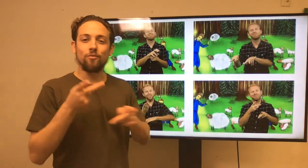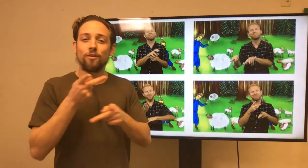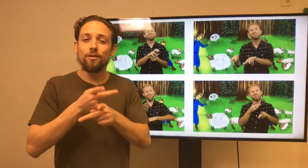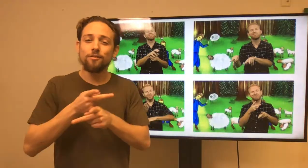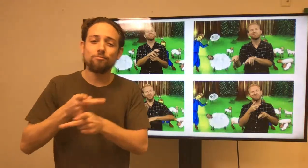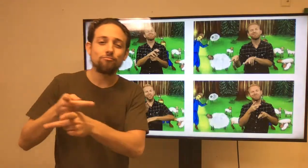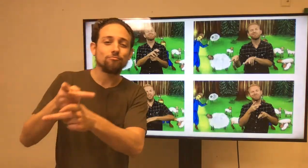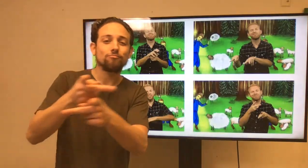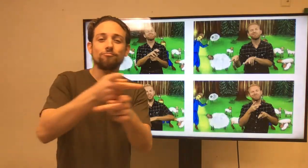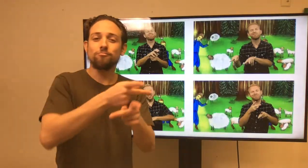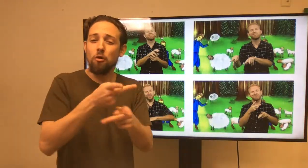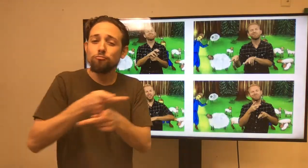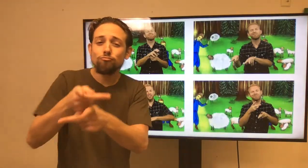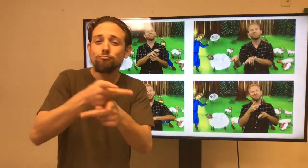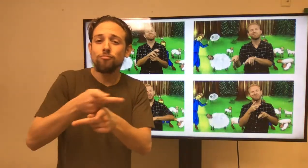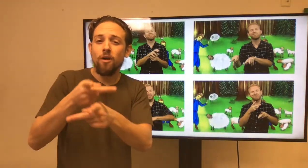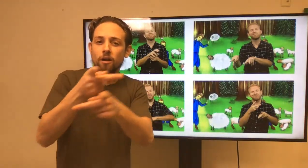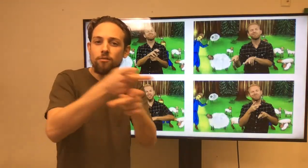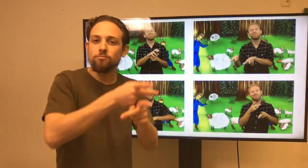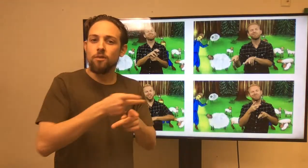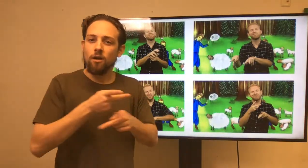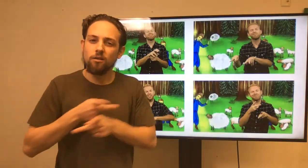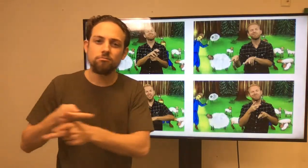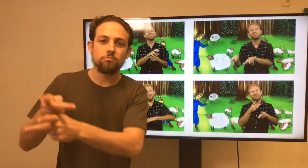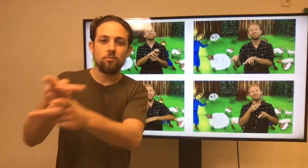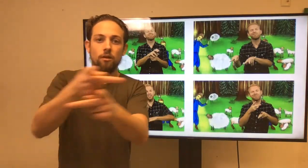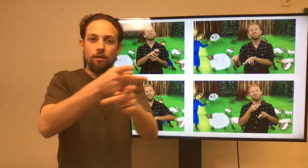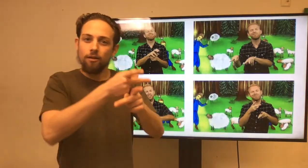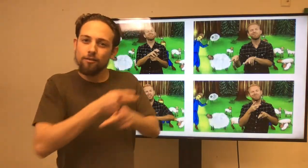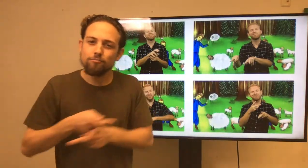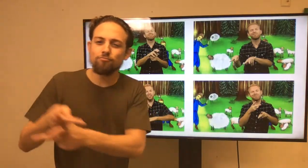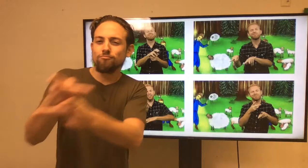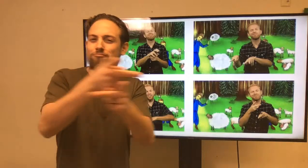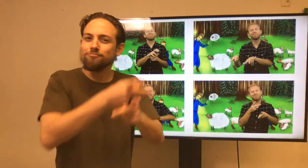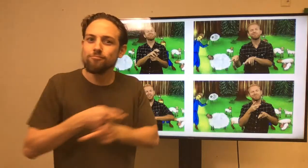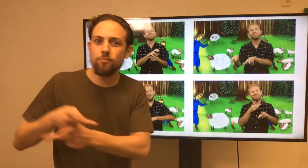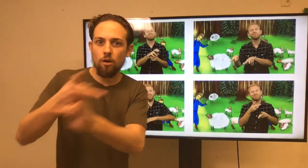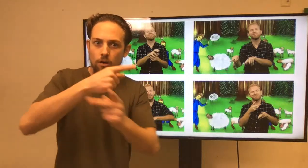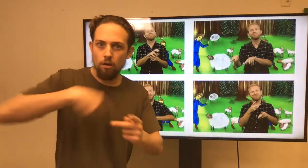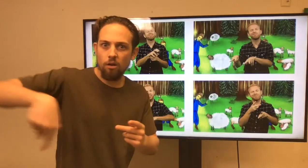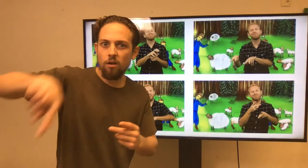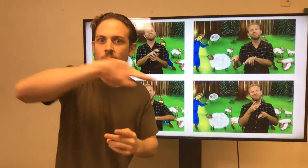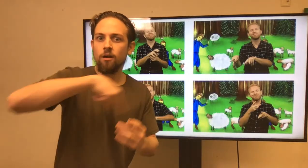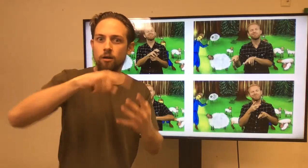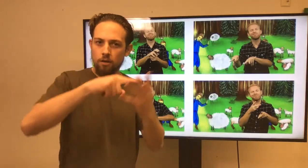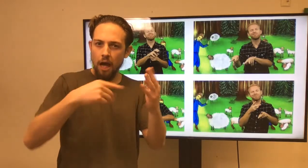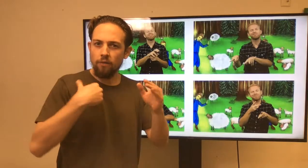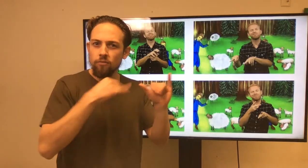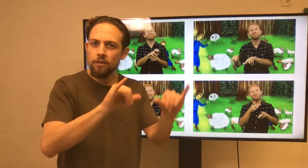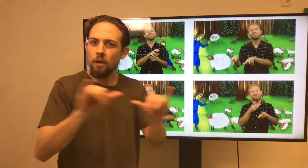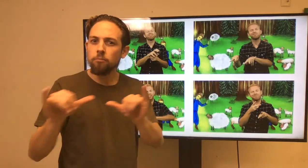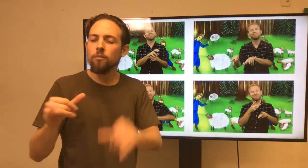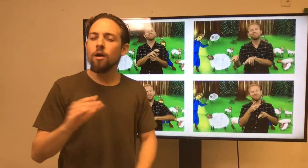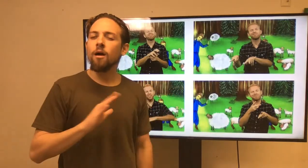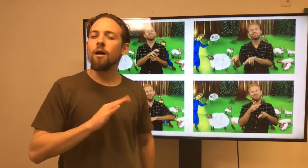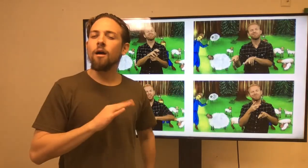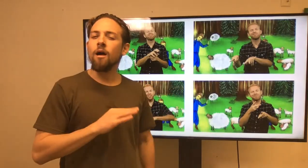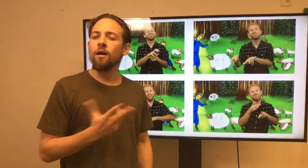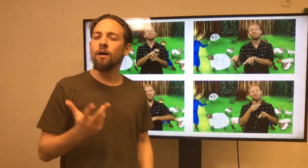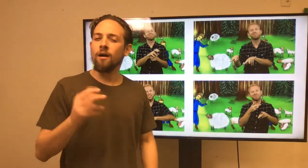movement. Or, taking care of someone for a few minutes or taking care of them every day. All of these